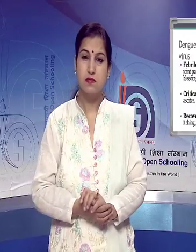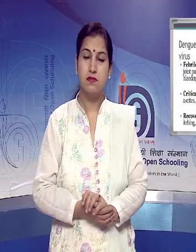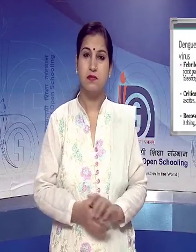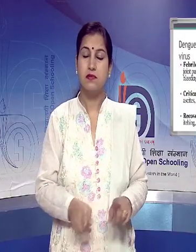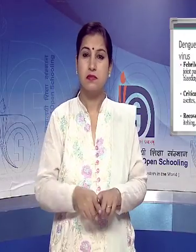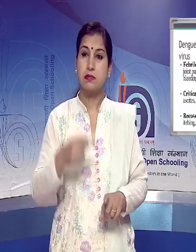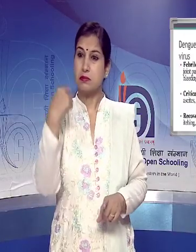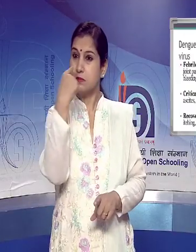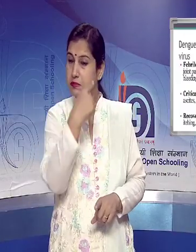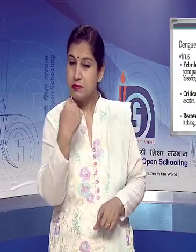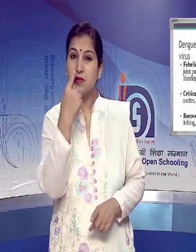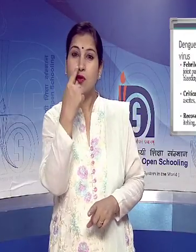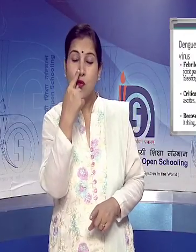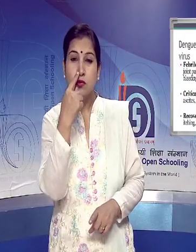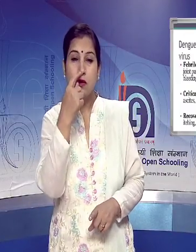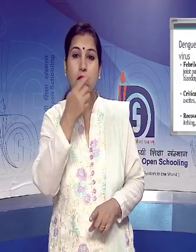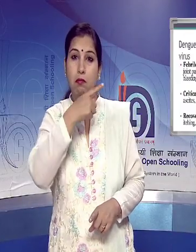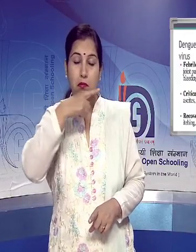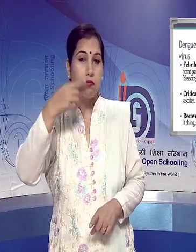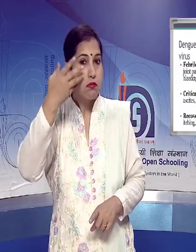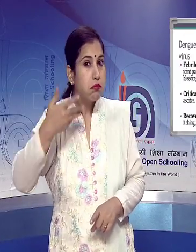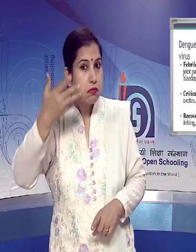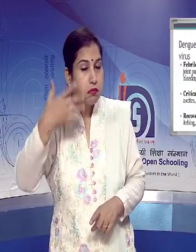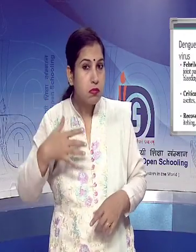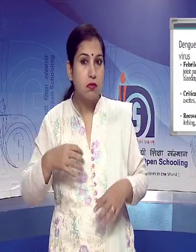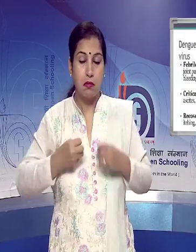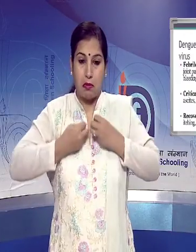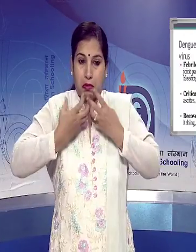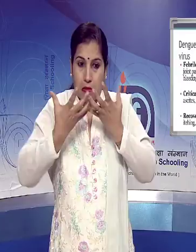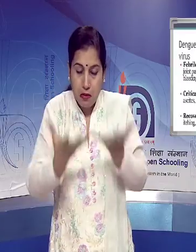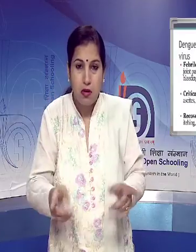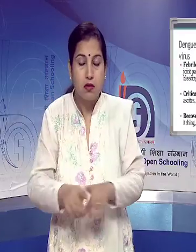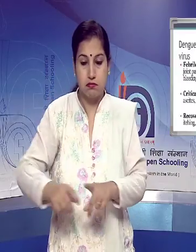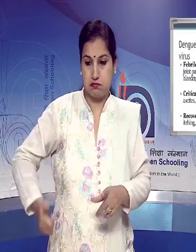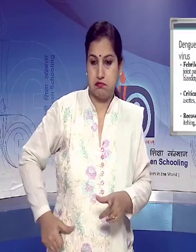nose bleeding, vomiting and diarrhea.